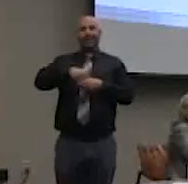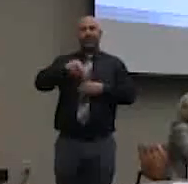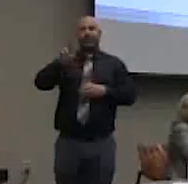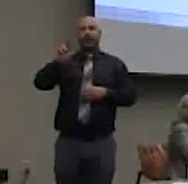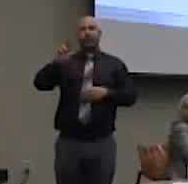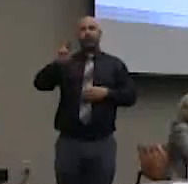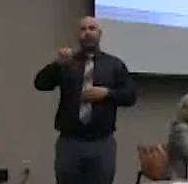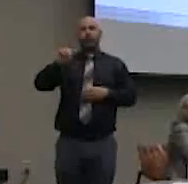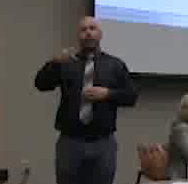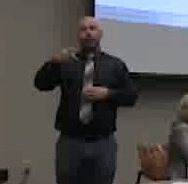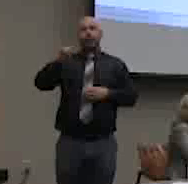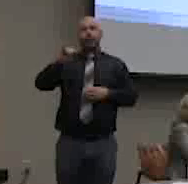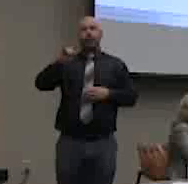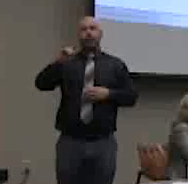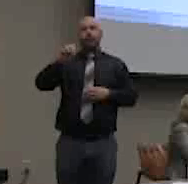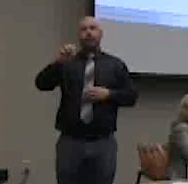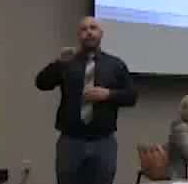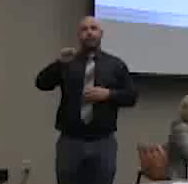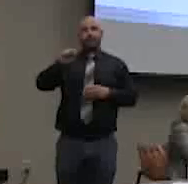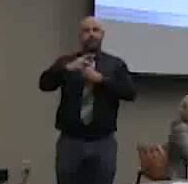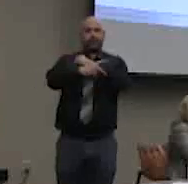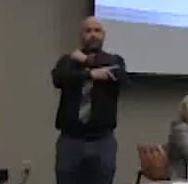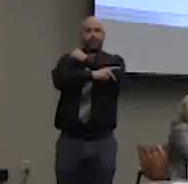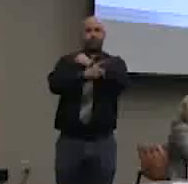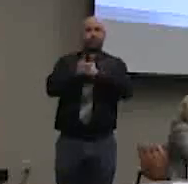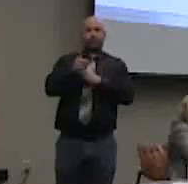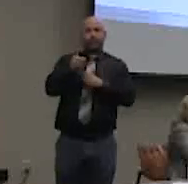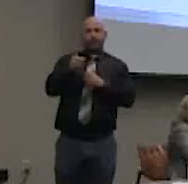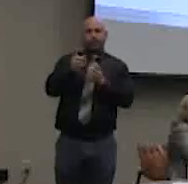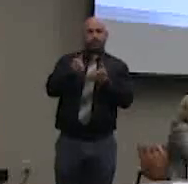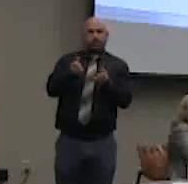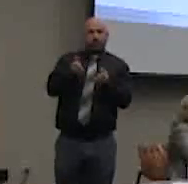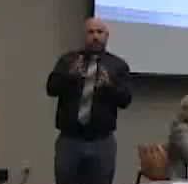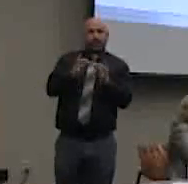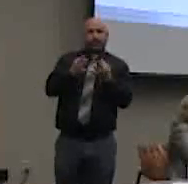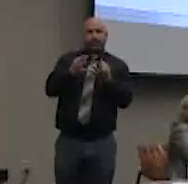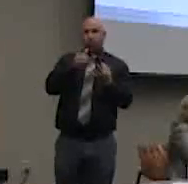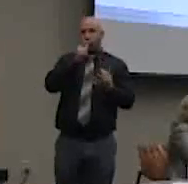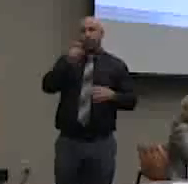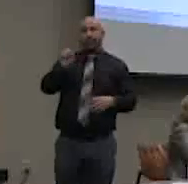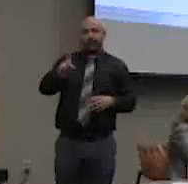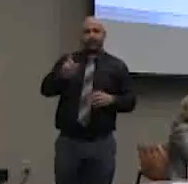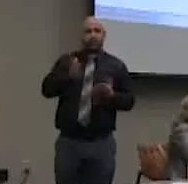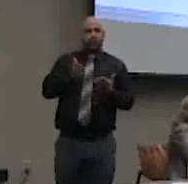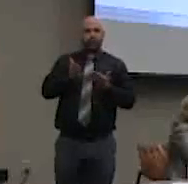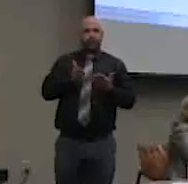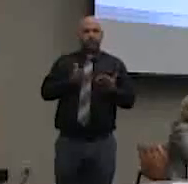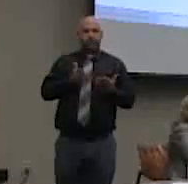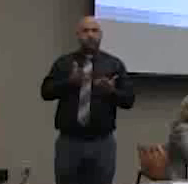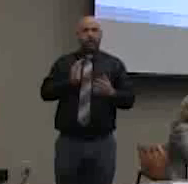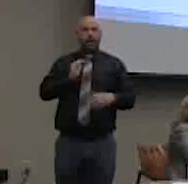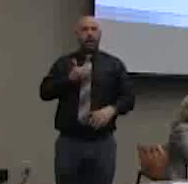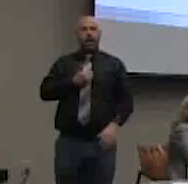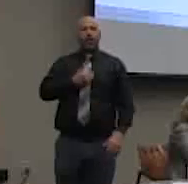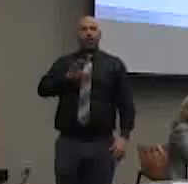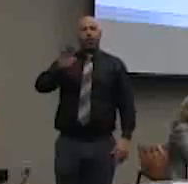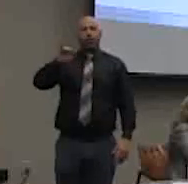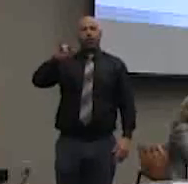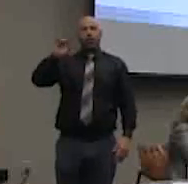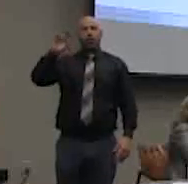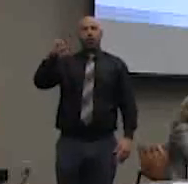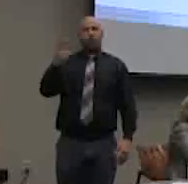those that have a lot of children, a lot of families in need, and so our birth cohort